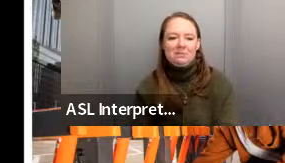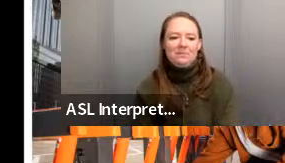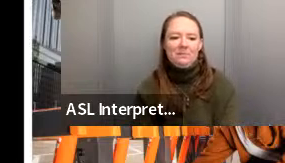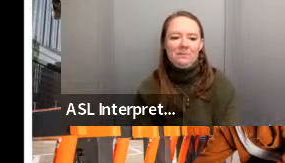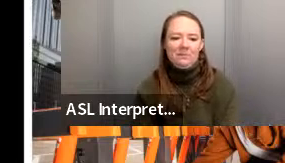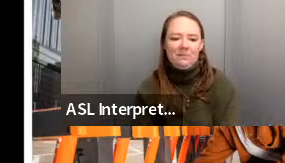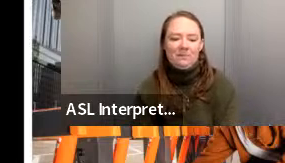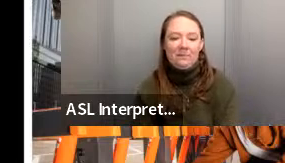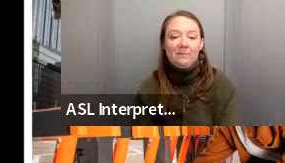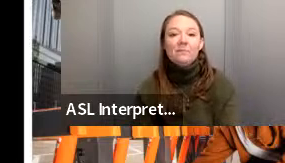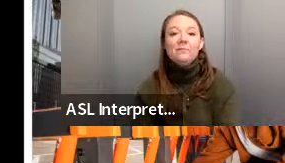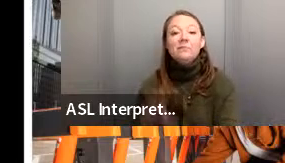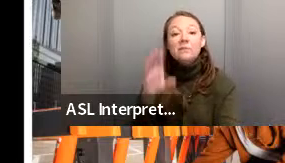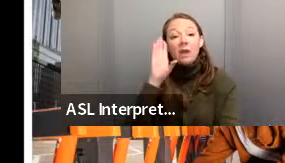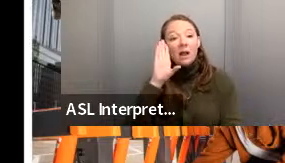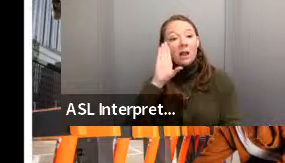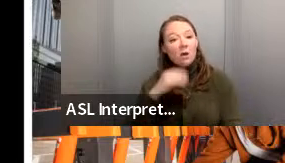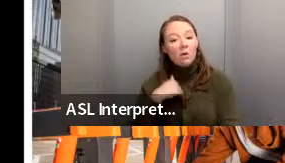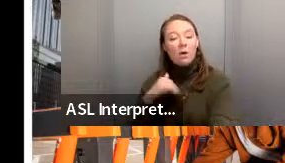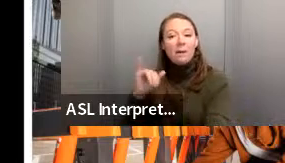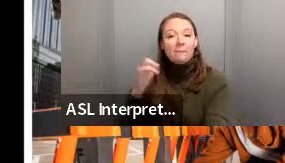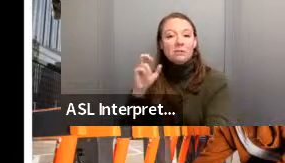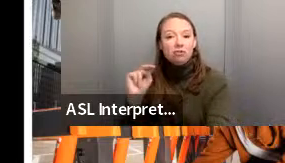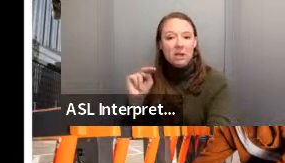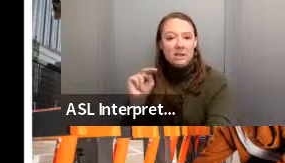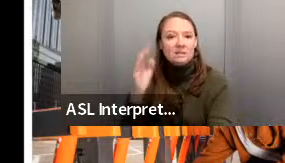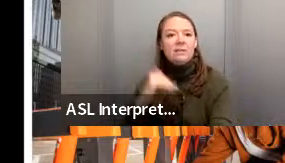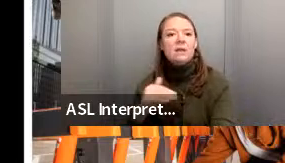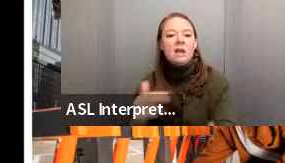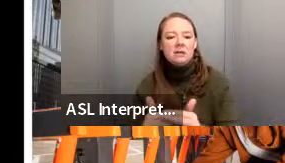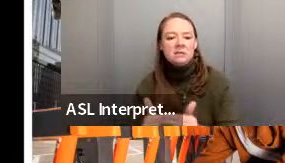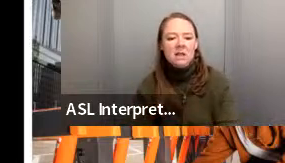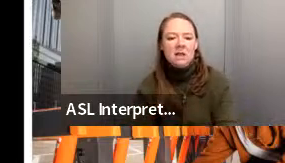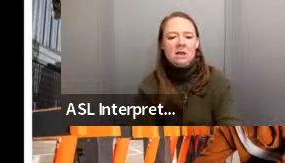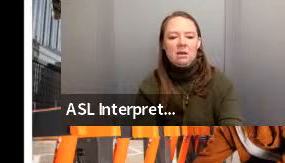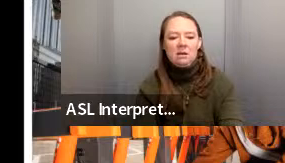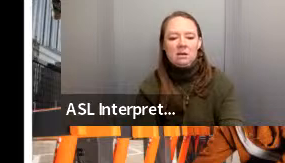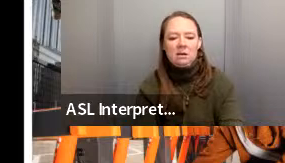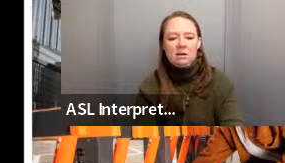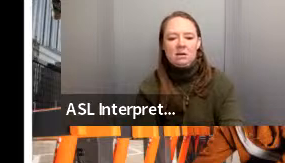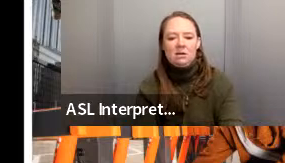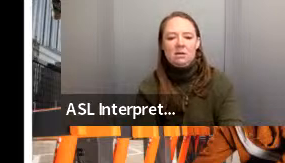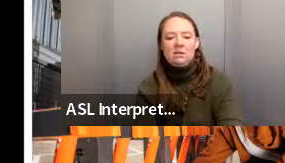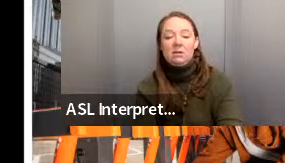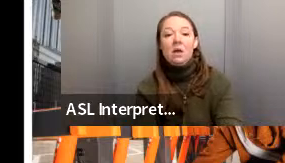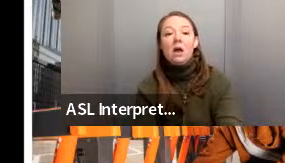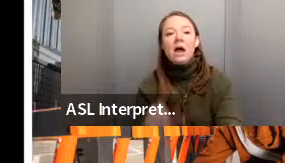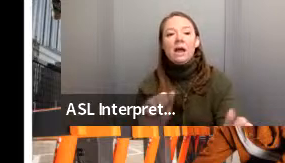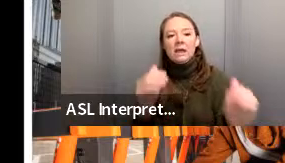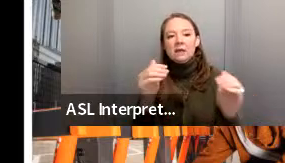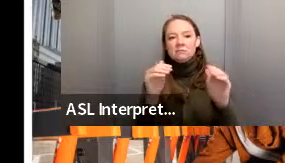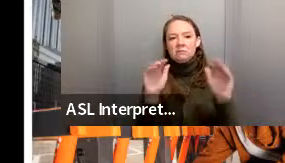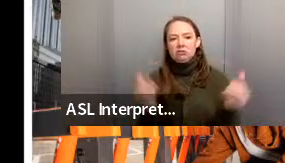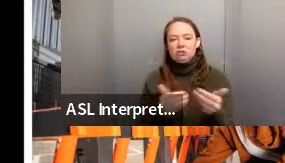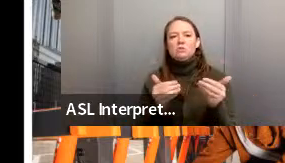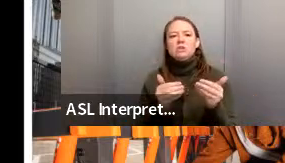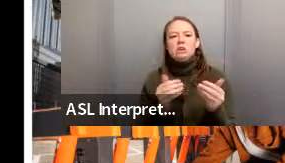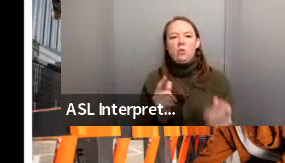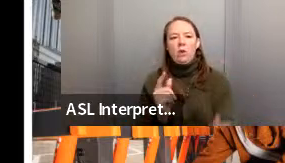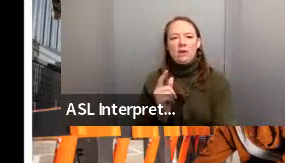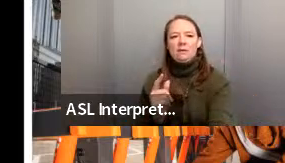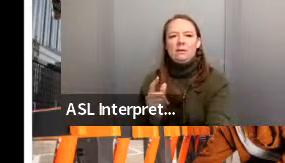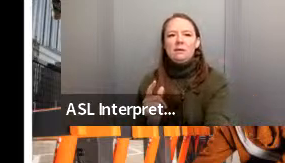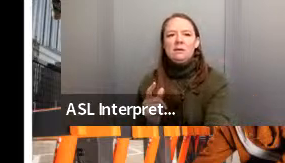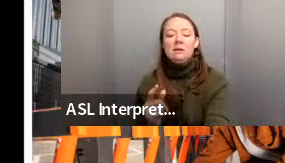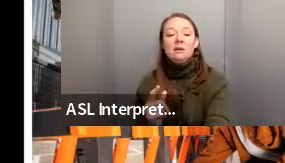Hi, everyone. This is Jason. We're moving on to the next slide, and I can introduce that real quick. This slide in the deck is titled Local